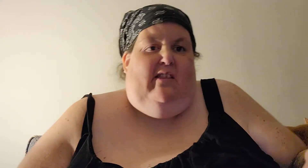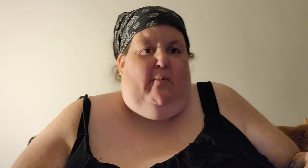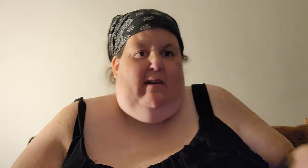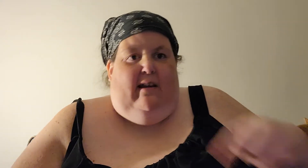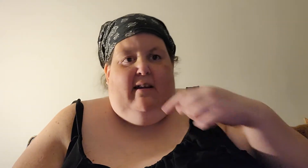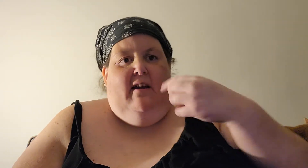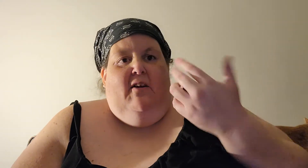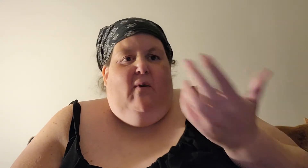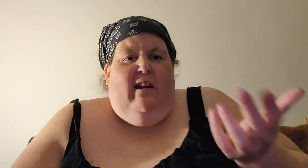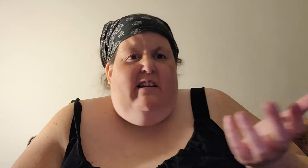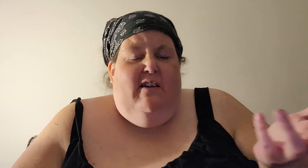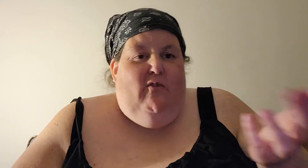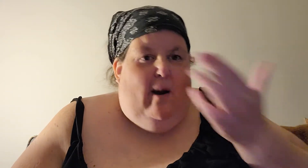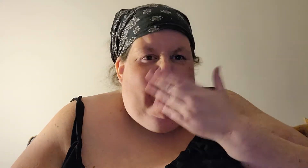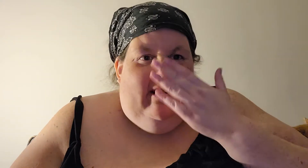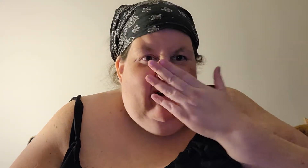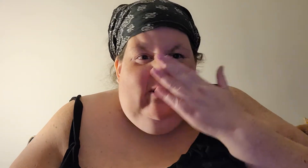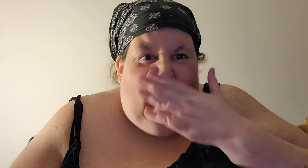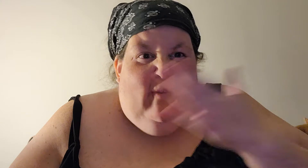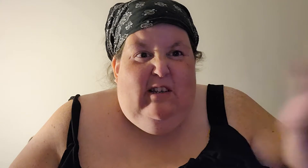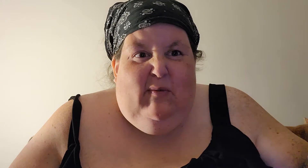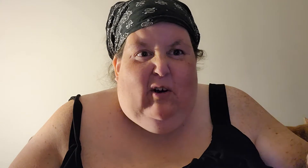be like, why are you rubbing your nose always for